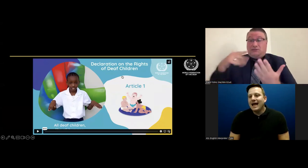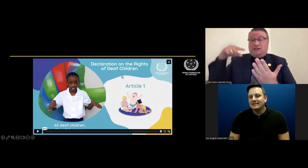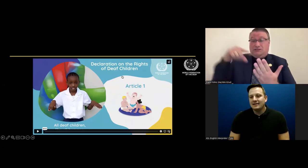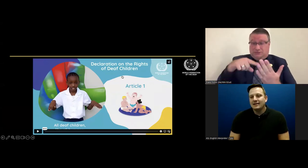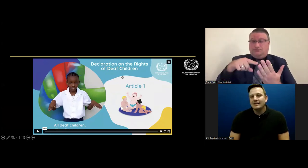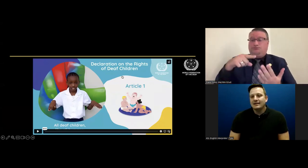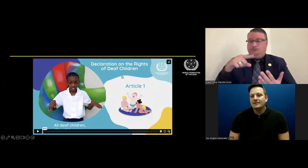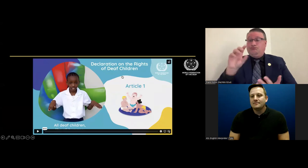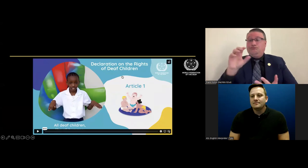had.